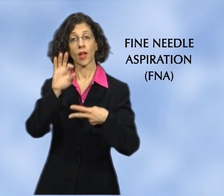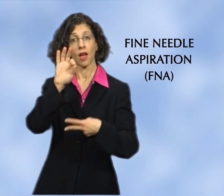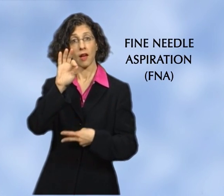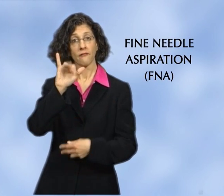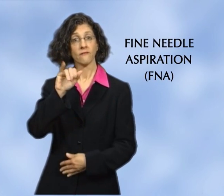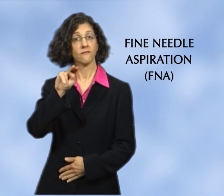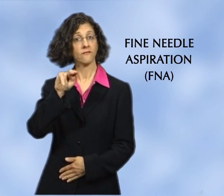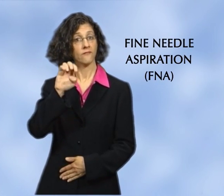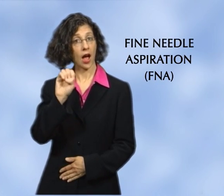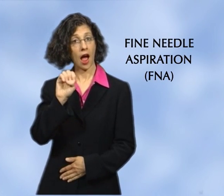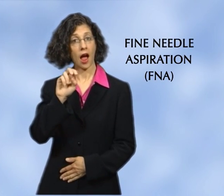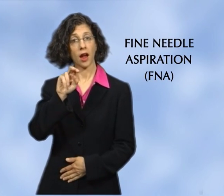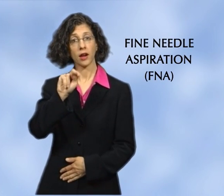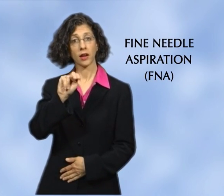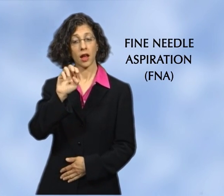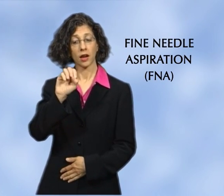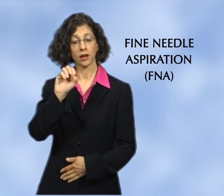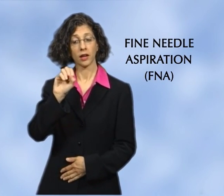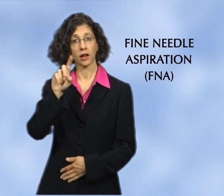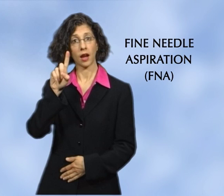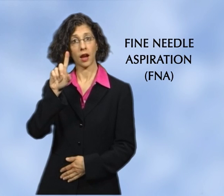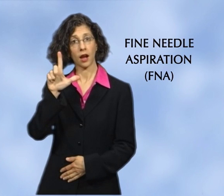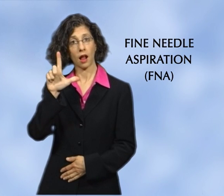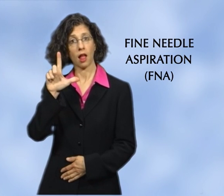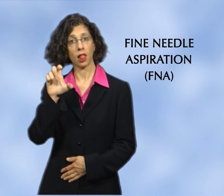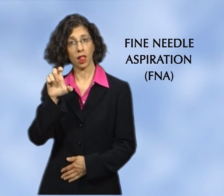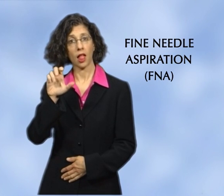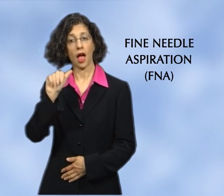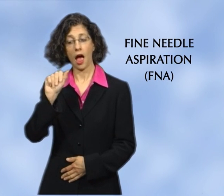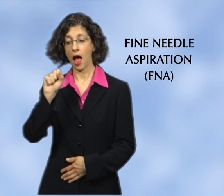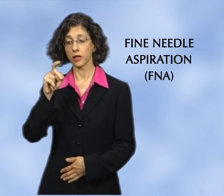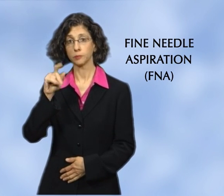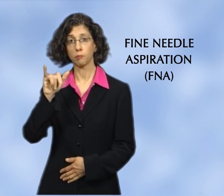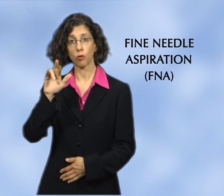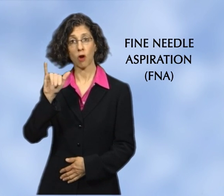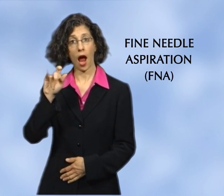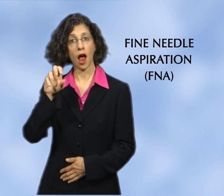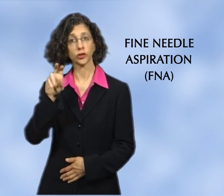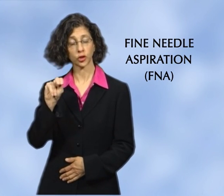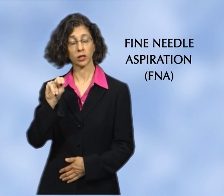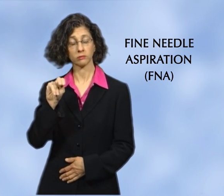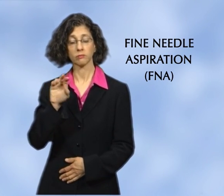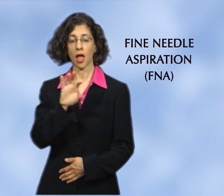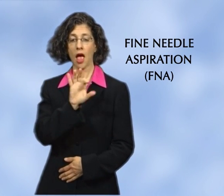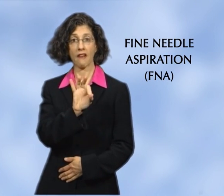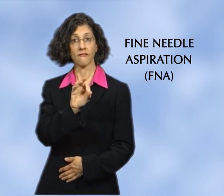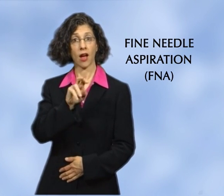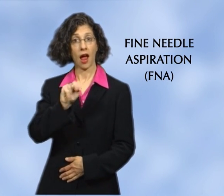One, fine needle aspiration, or FNA.